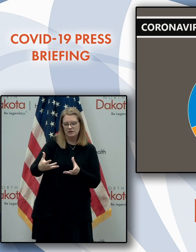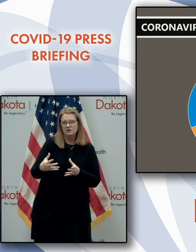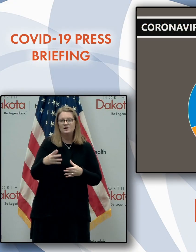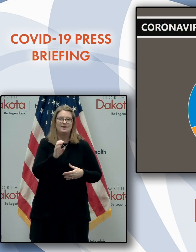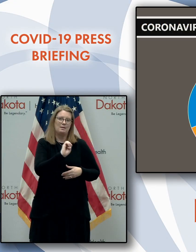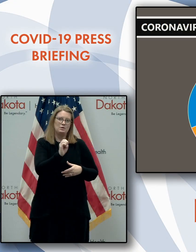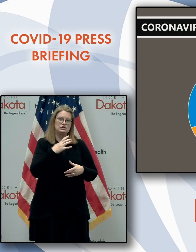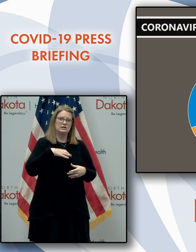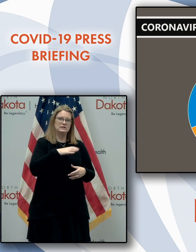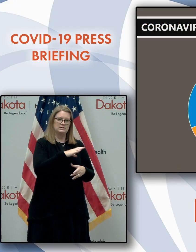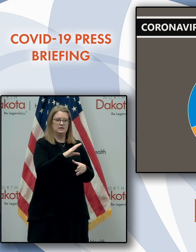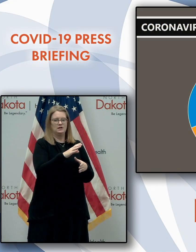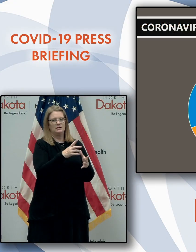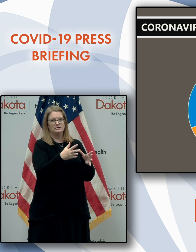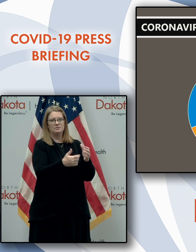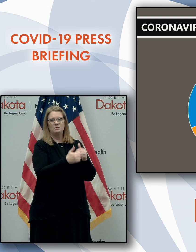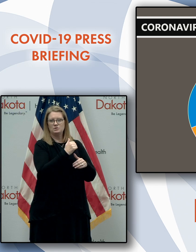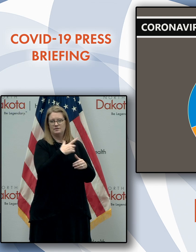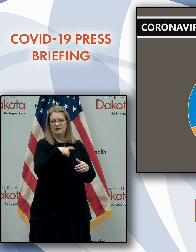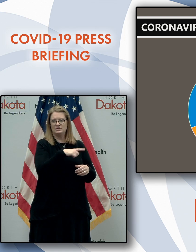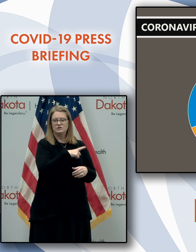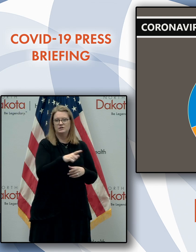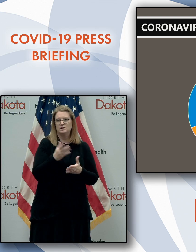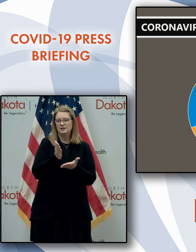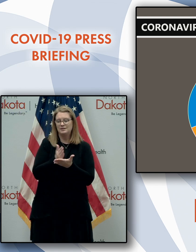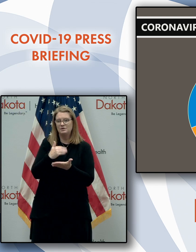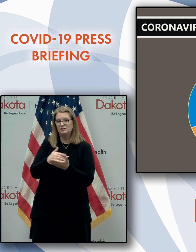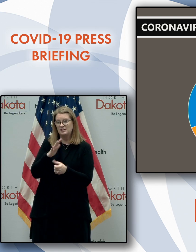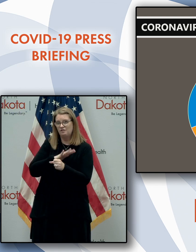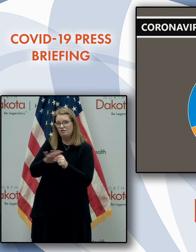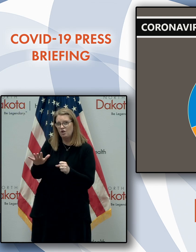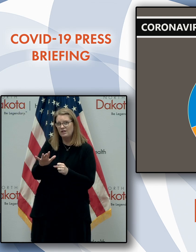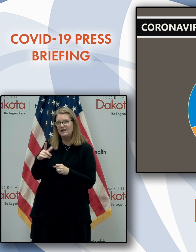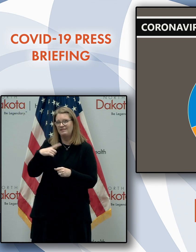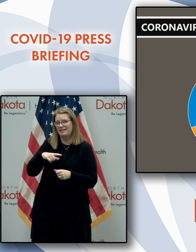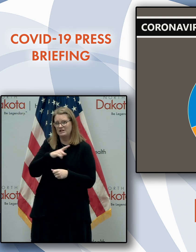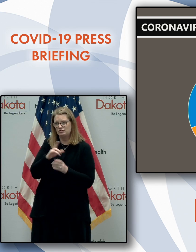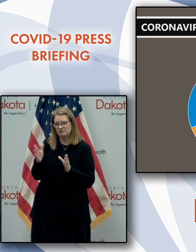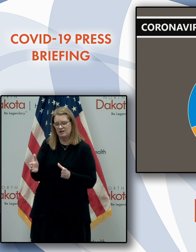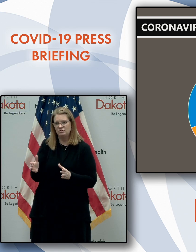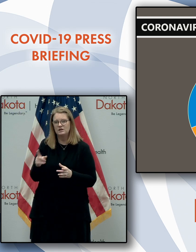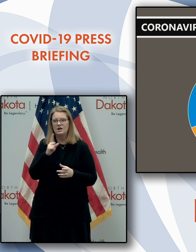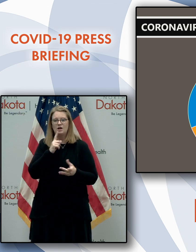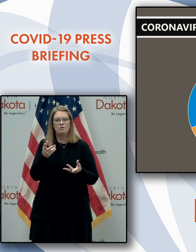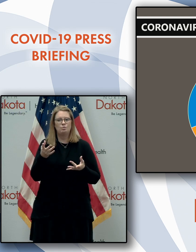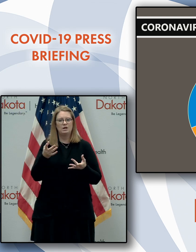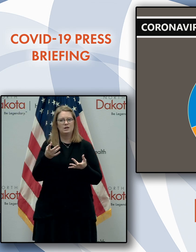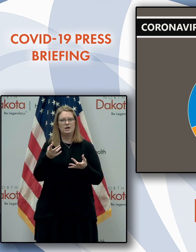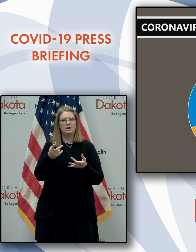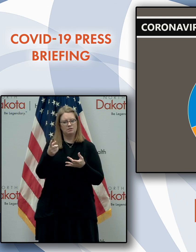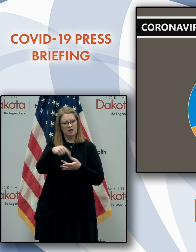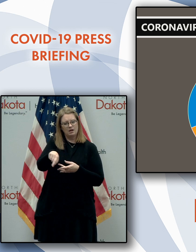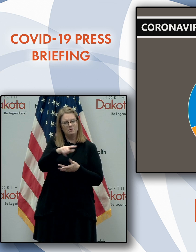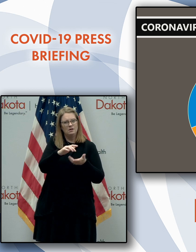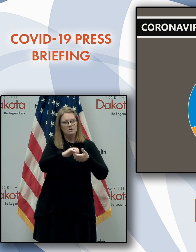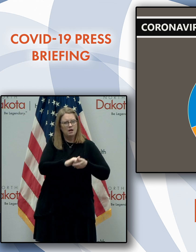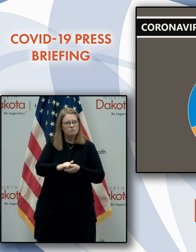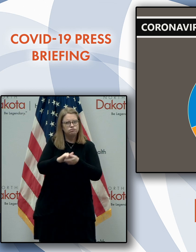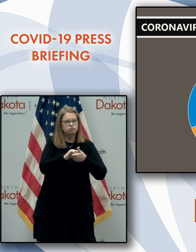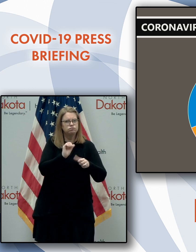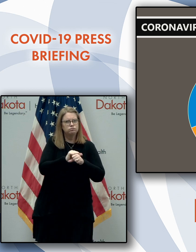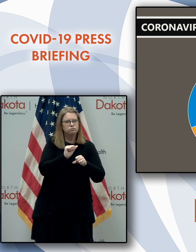Commission has a majority legislators, the Budget Section is entirely legislators, efficiently work to deliver these